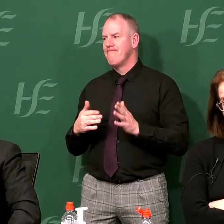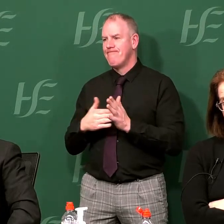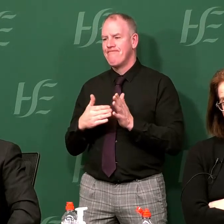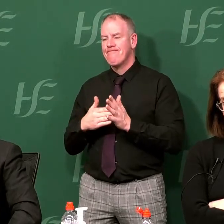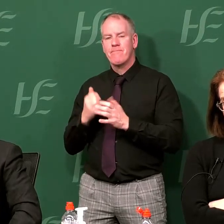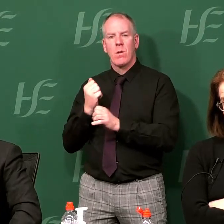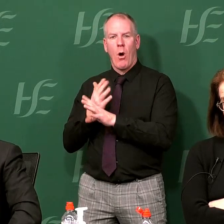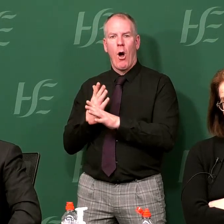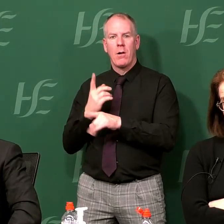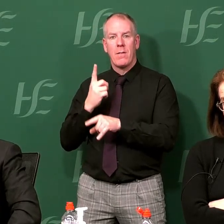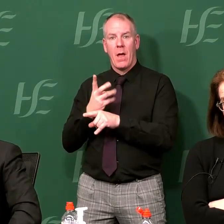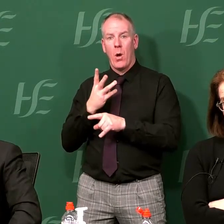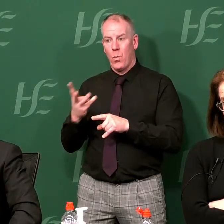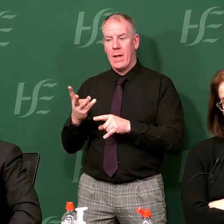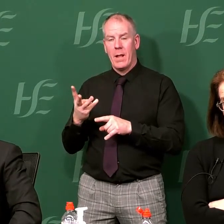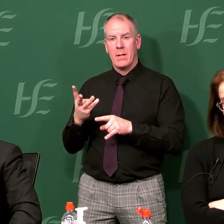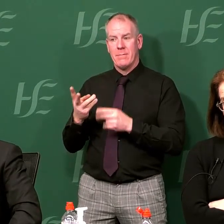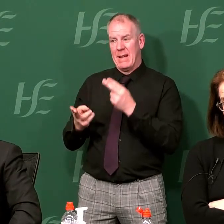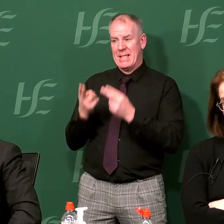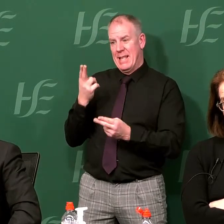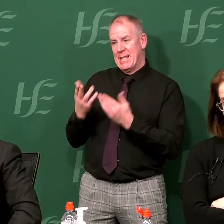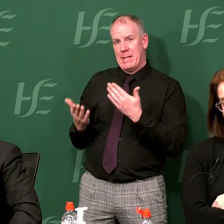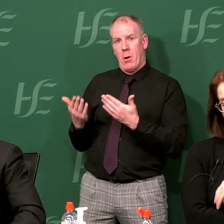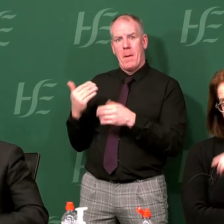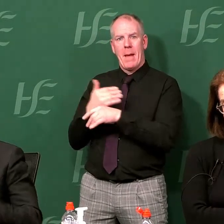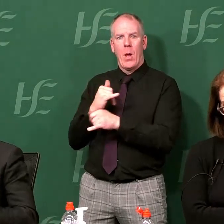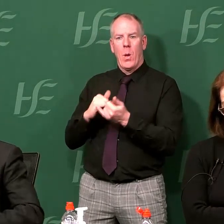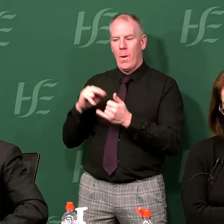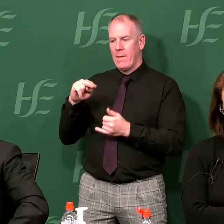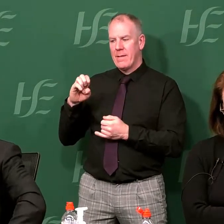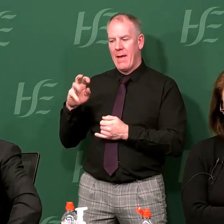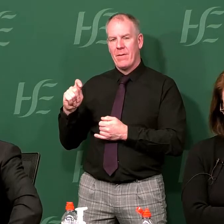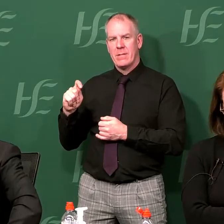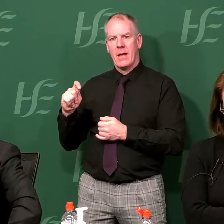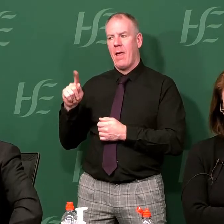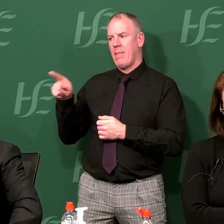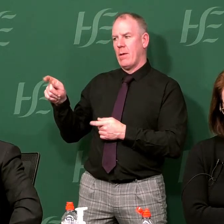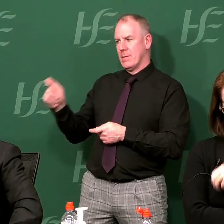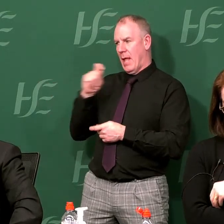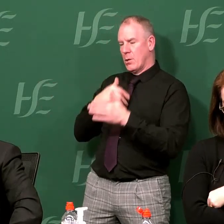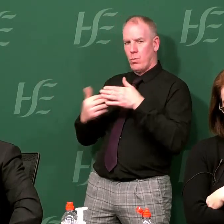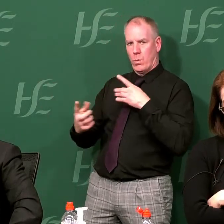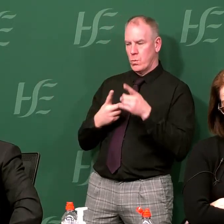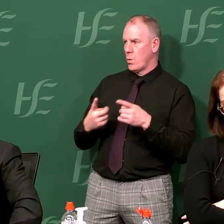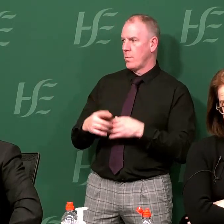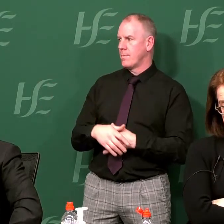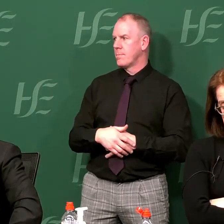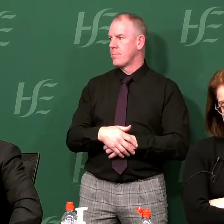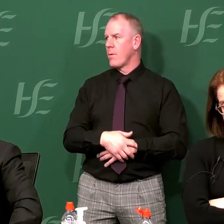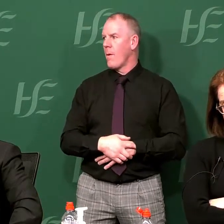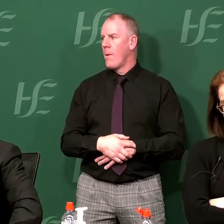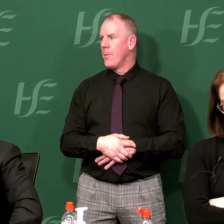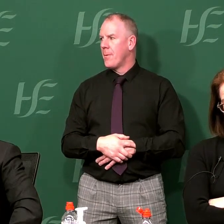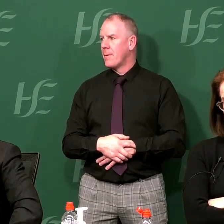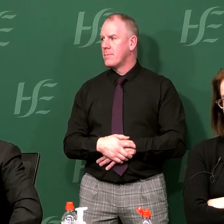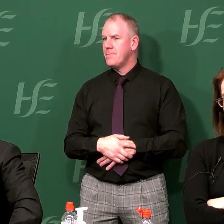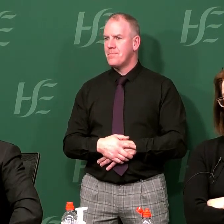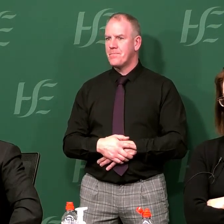those issues will have to be and are being assessed by NEFIT, and we will take guidance on any change of policy on that.